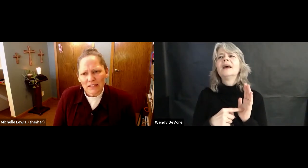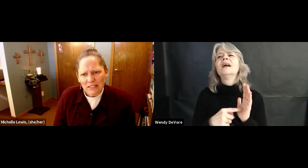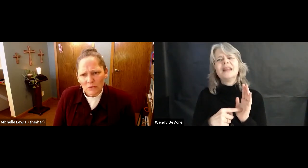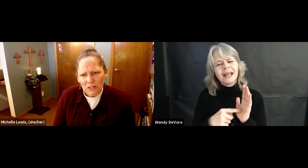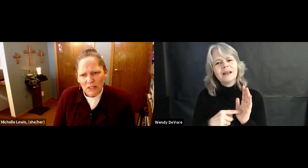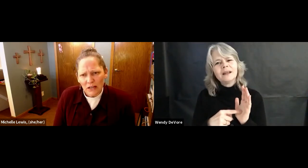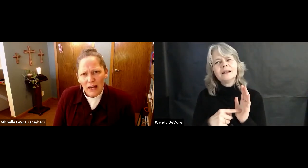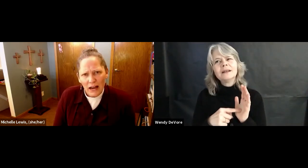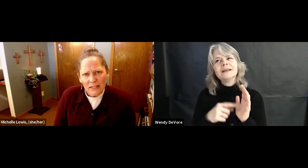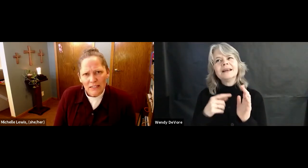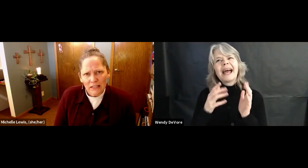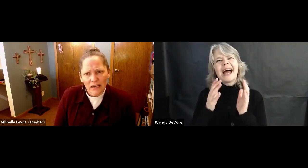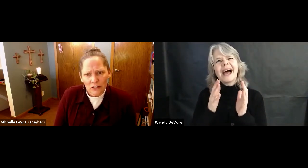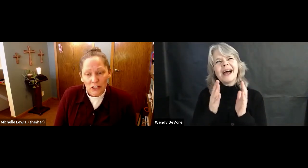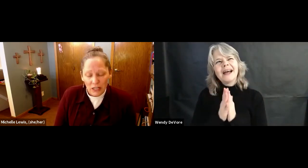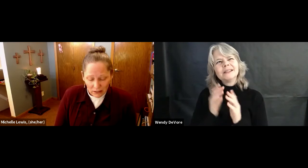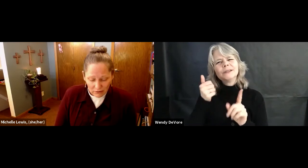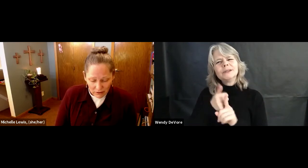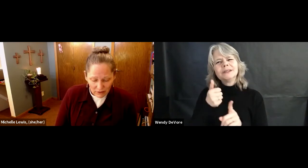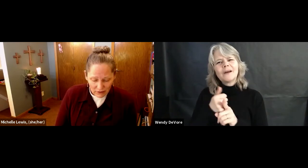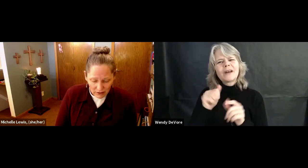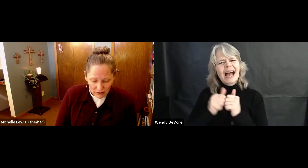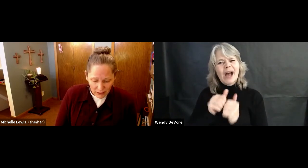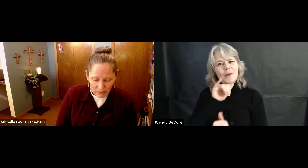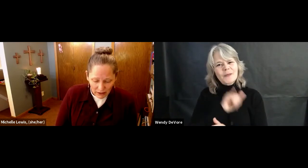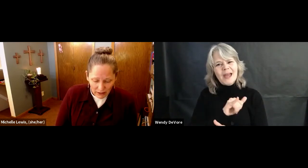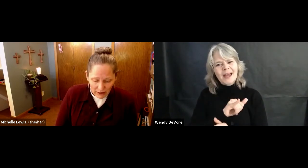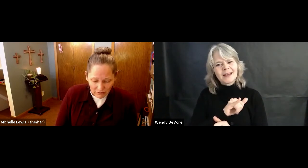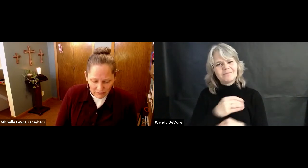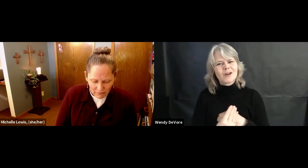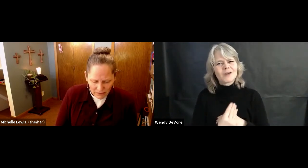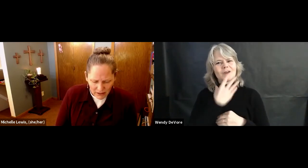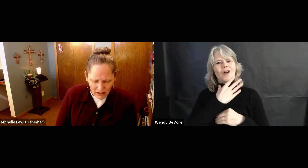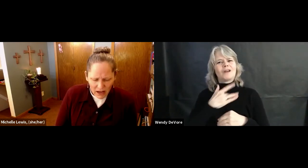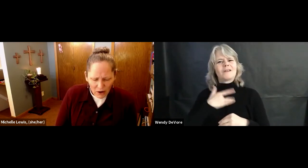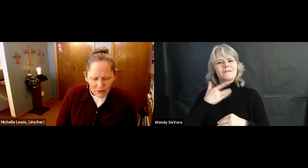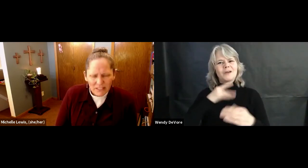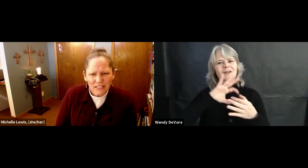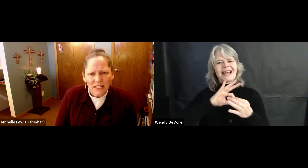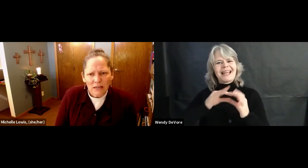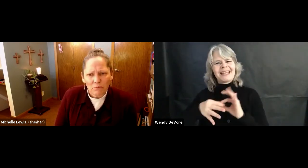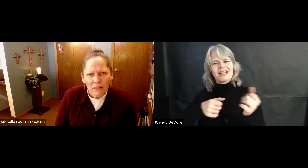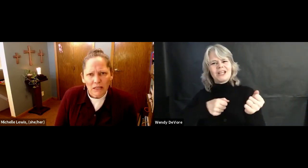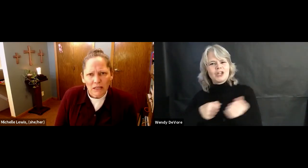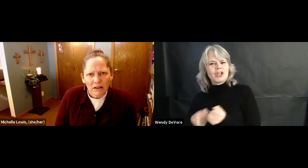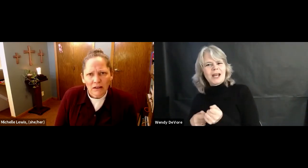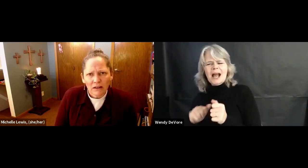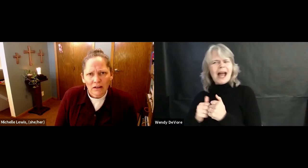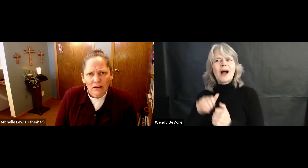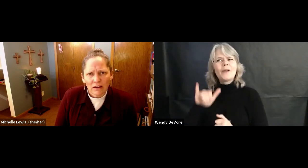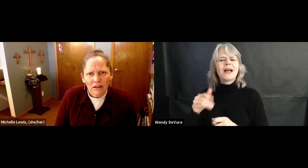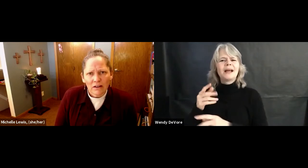that assumption acts like a chain in my life. How does it keep me